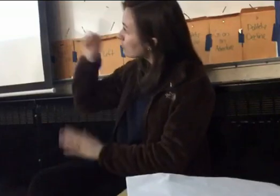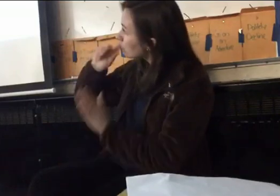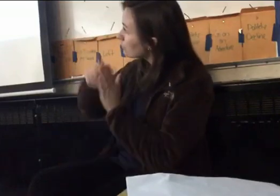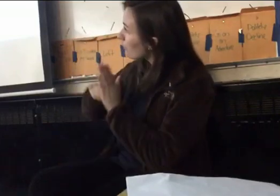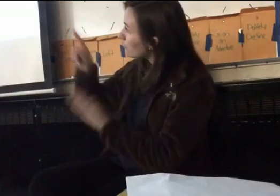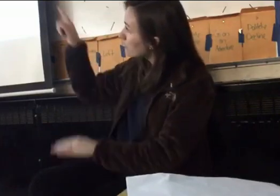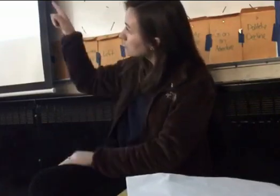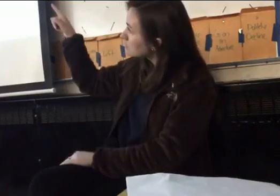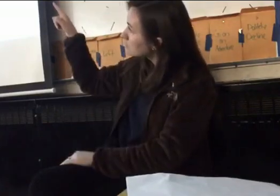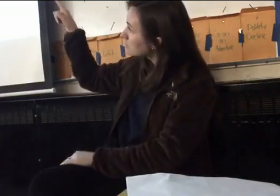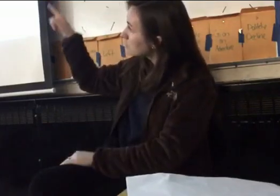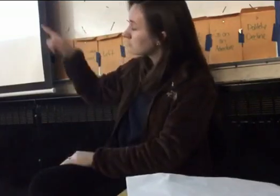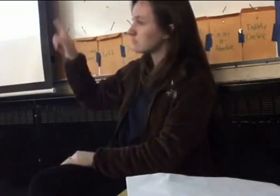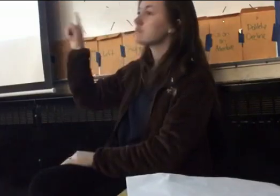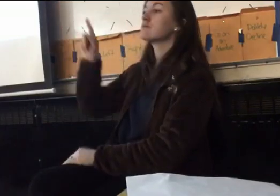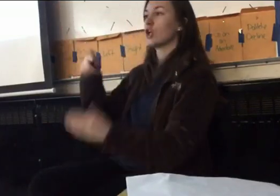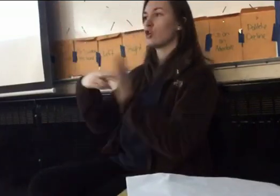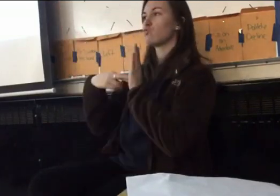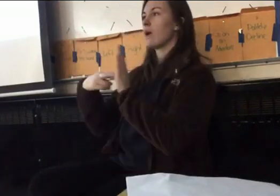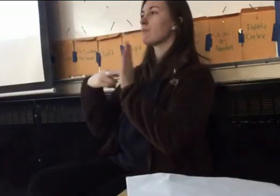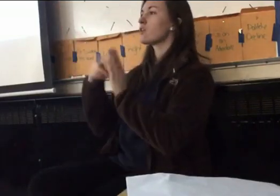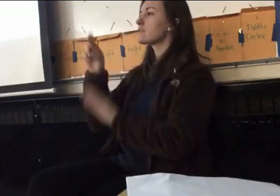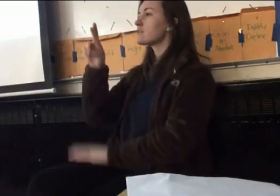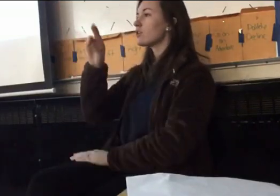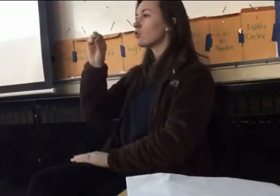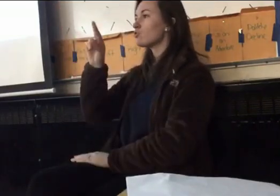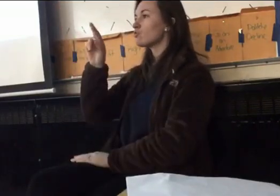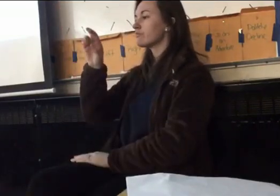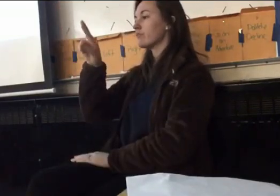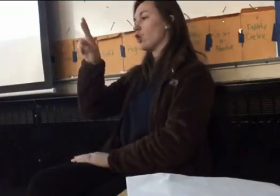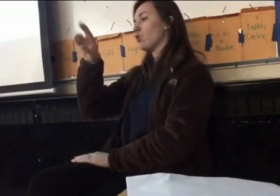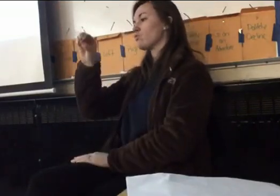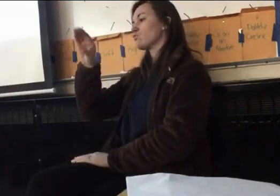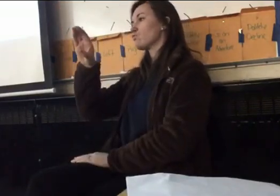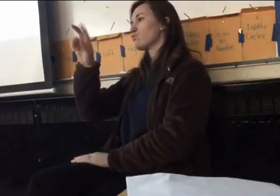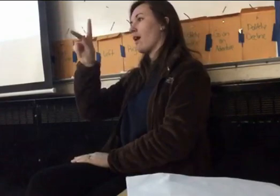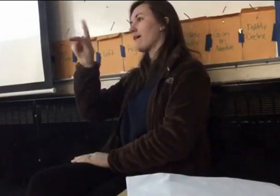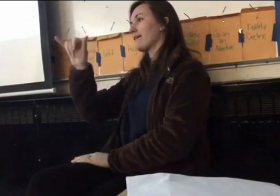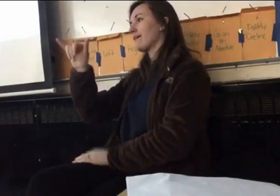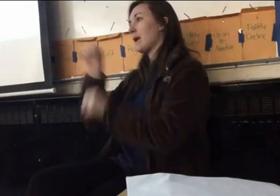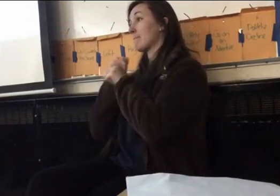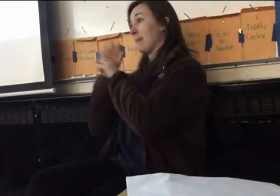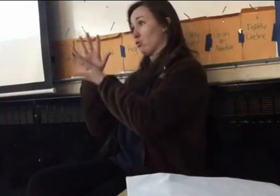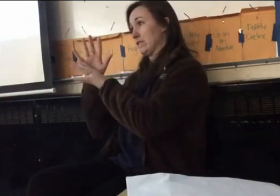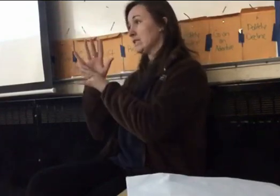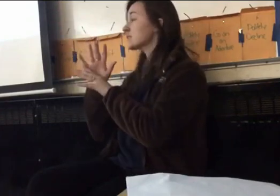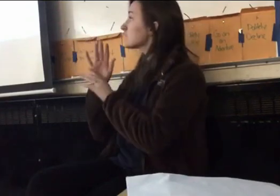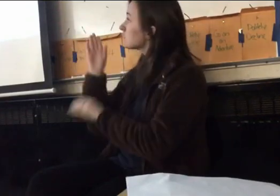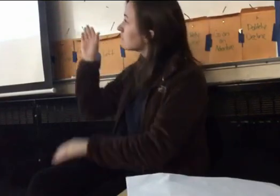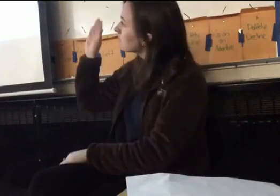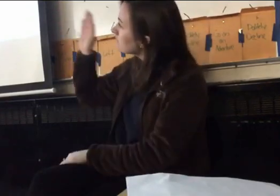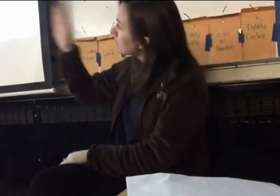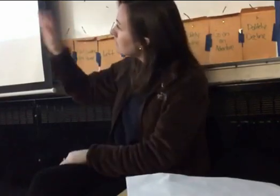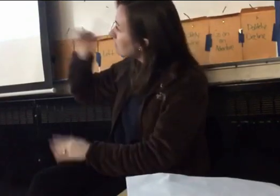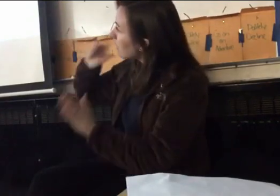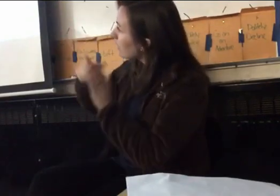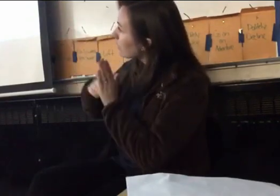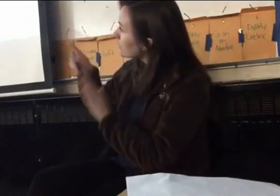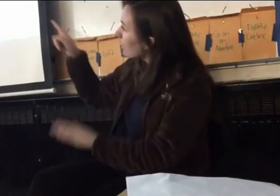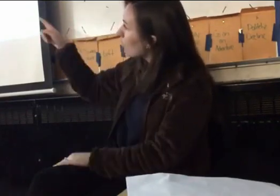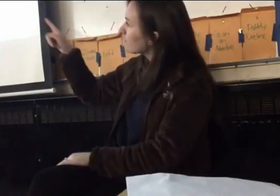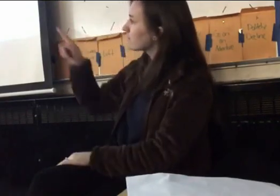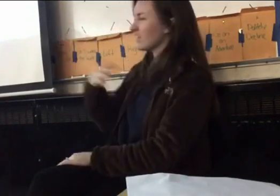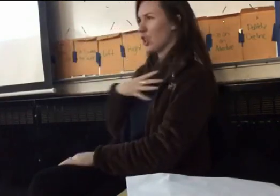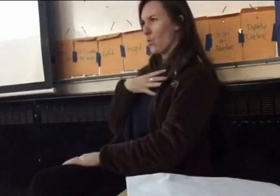right here, that does represent the Rocky Mountains, okay? If you notice over here too, you have these